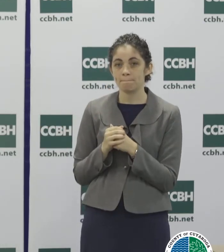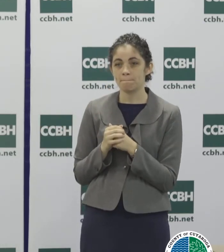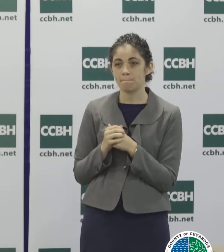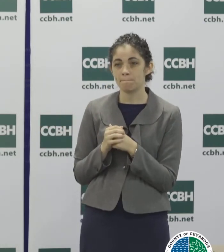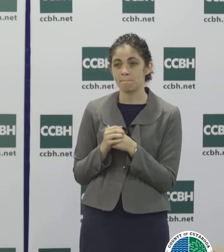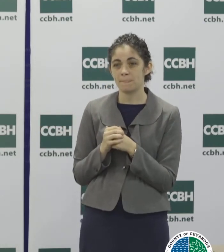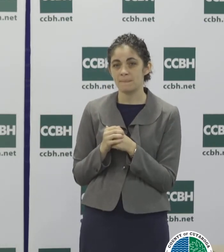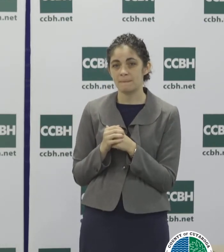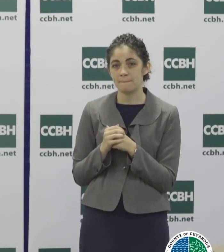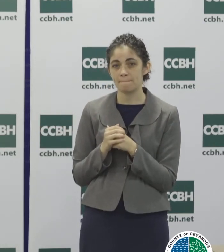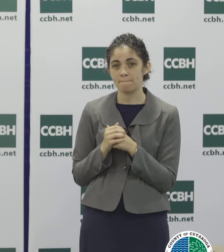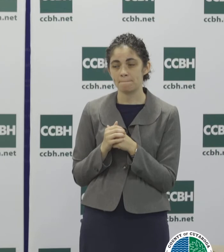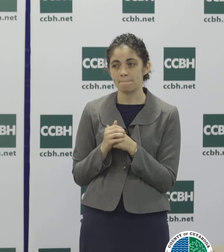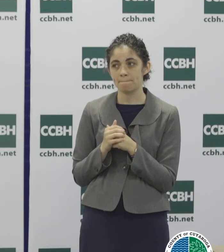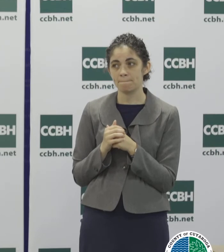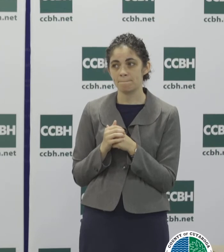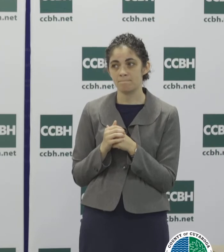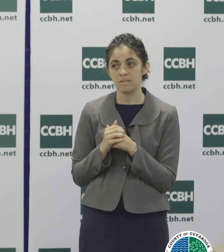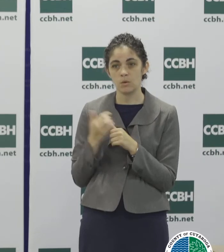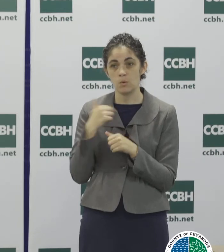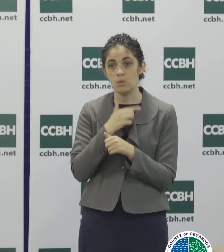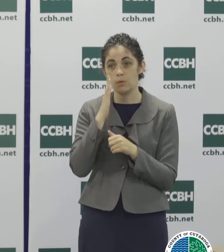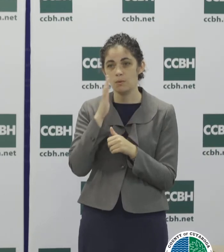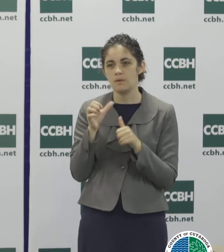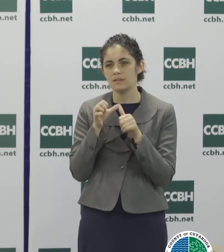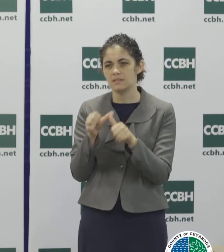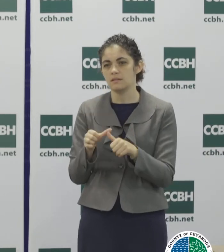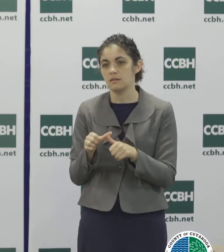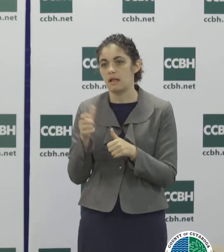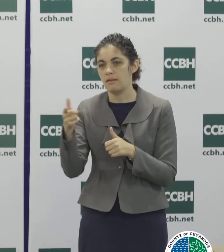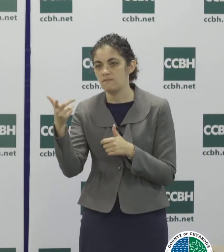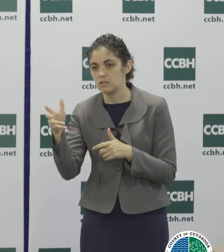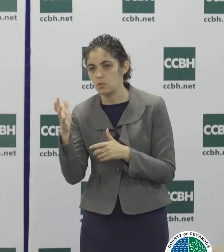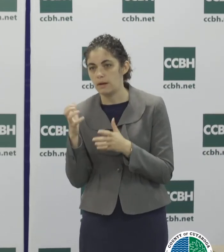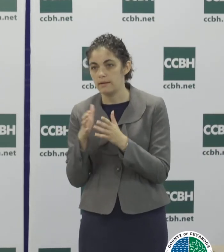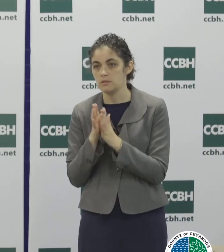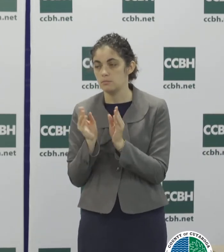closed. So we'll continue to report. Okay, sounds good. Thank you.